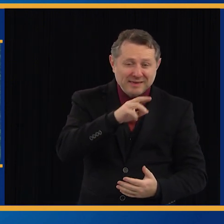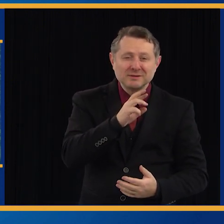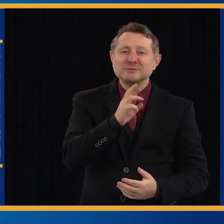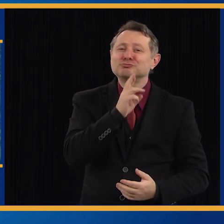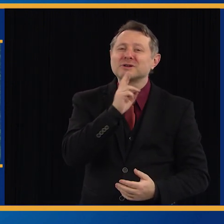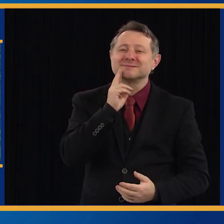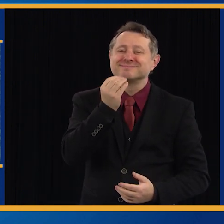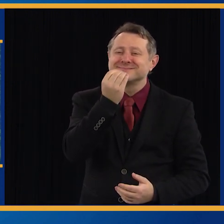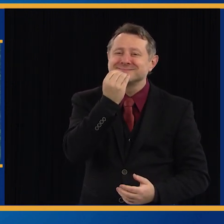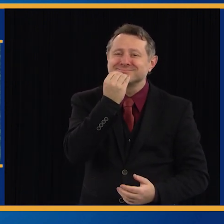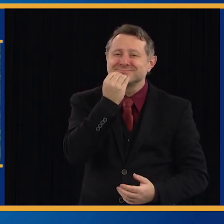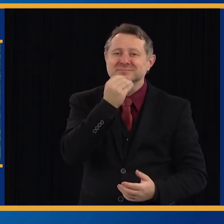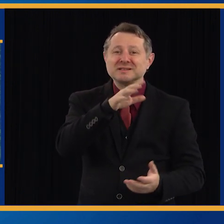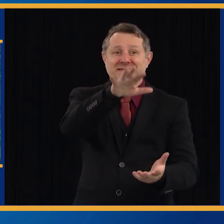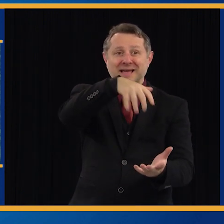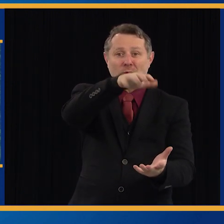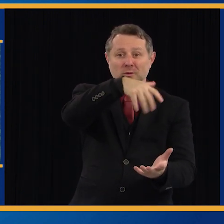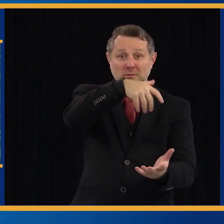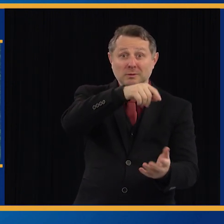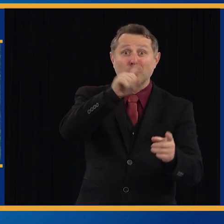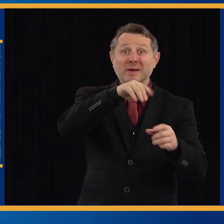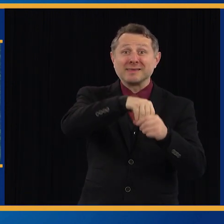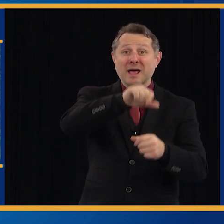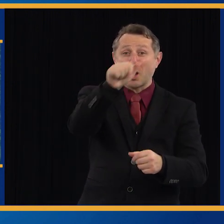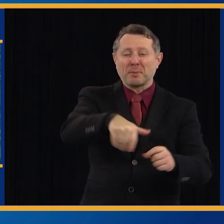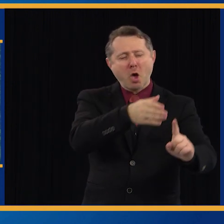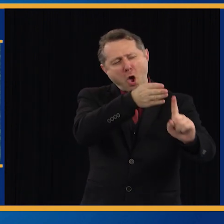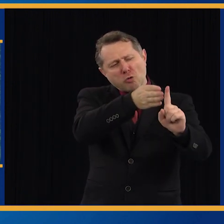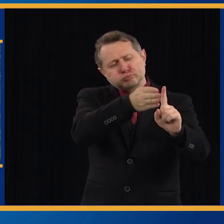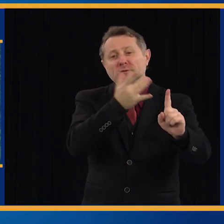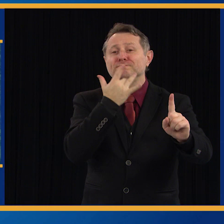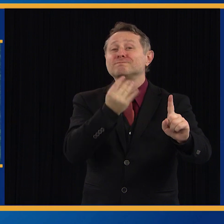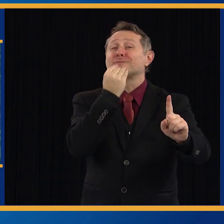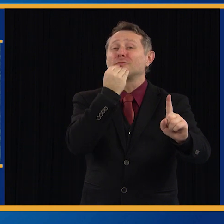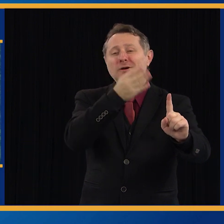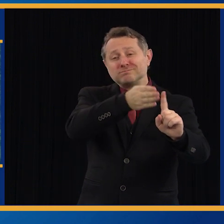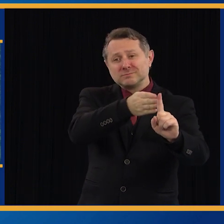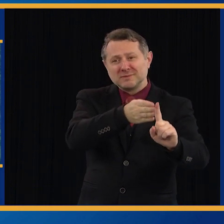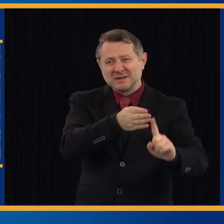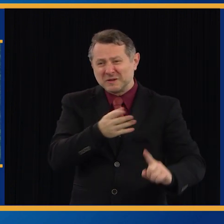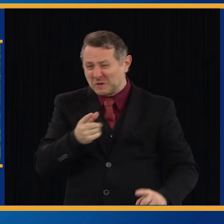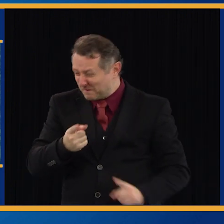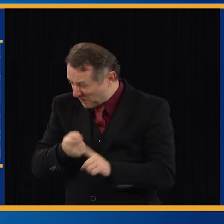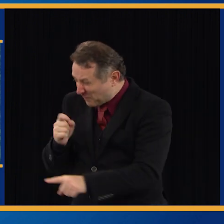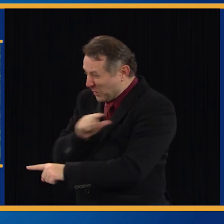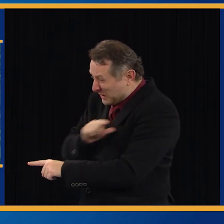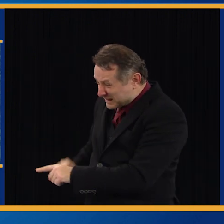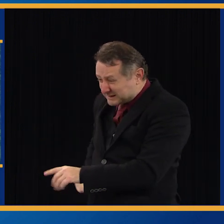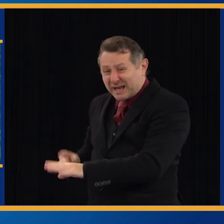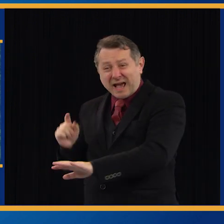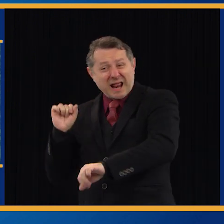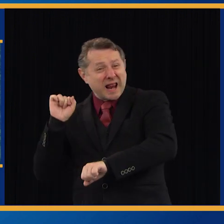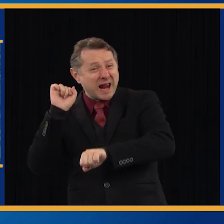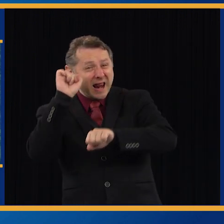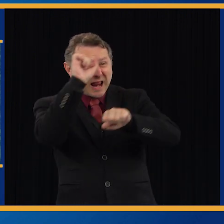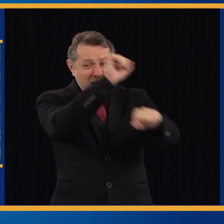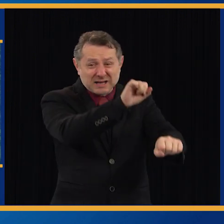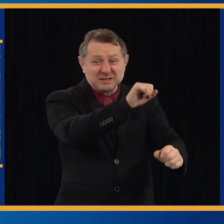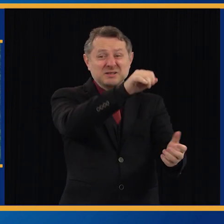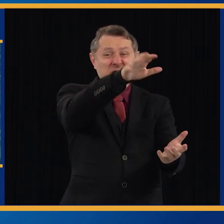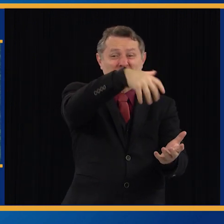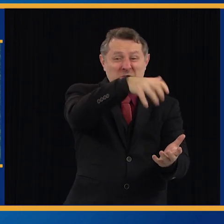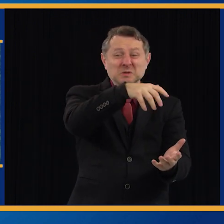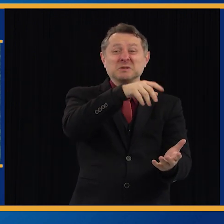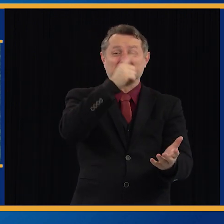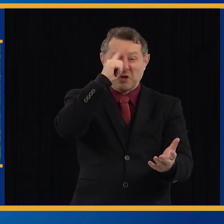because they liked the Thai food restaurant in Albany. I said, you drove from Queens to Albany to buy Thai food? 2.5 hours,